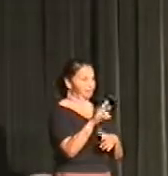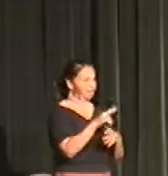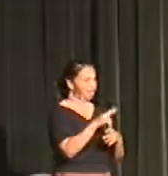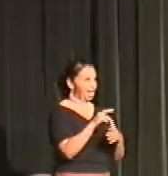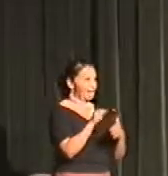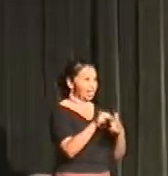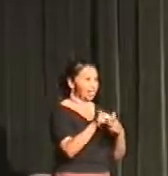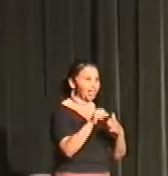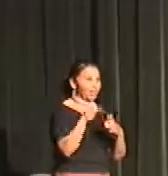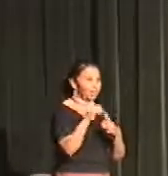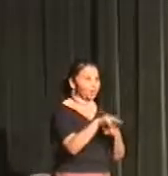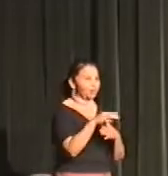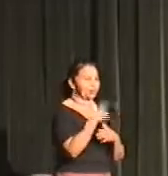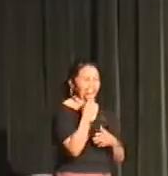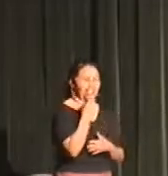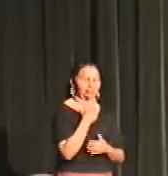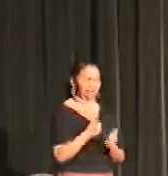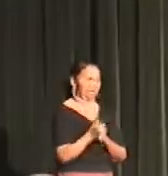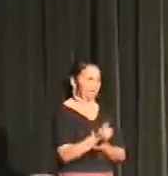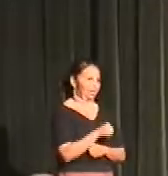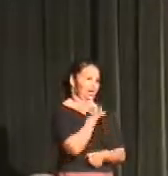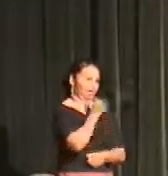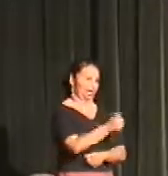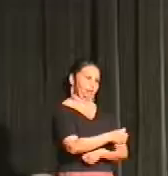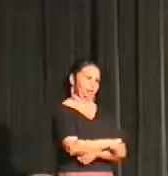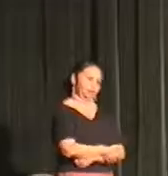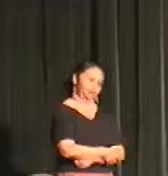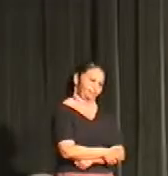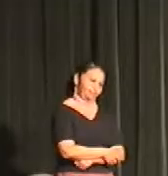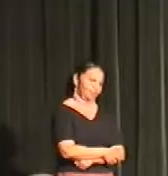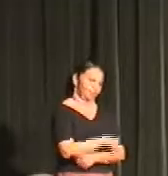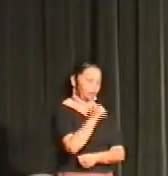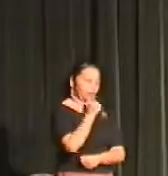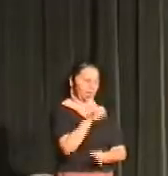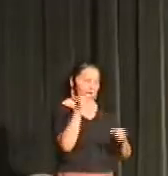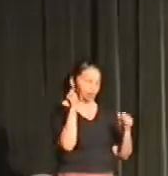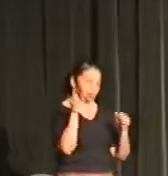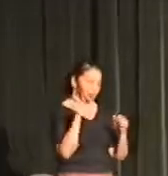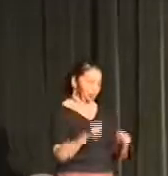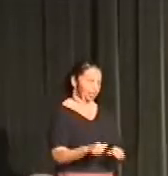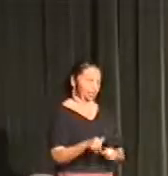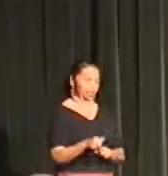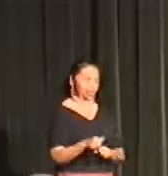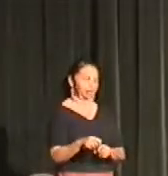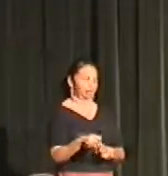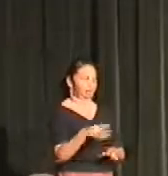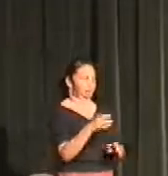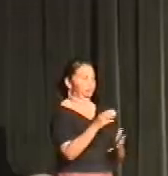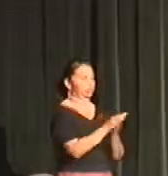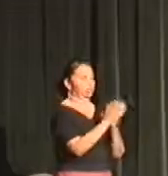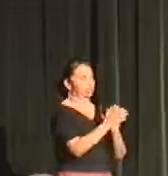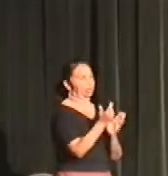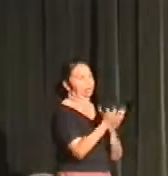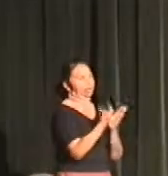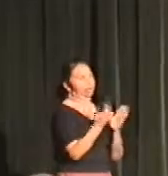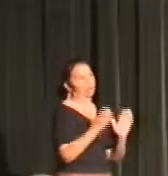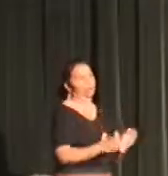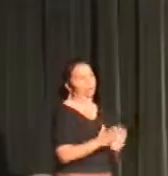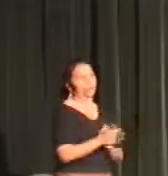and it said I did not pass, and I would not be allowed to be a lawyer. And I couldn't believe